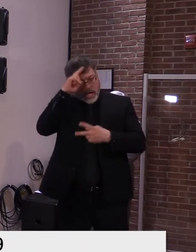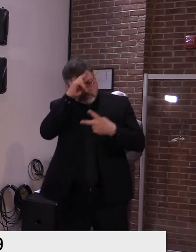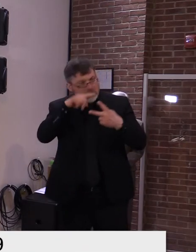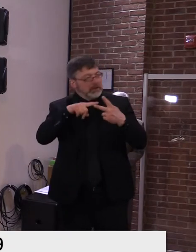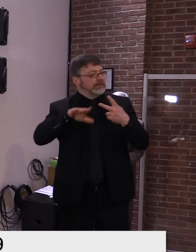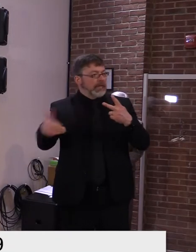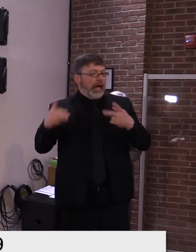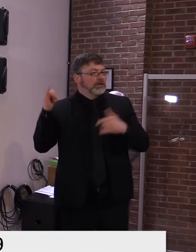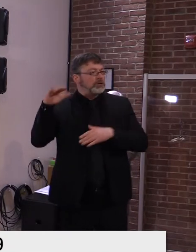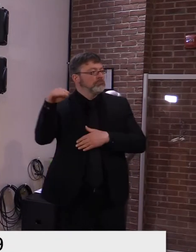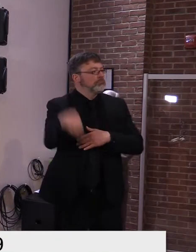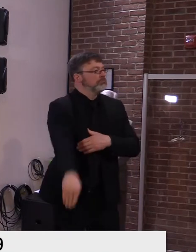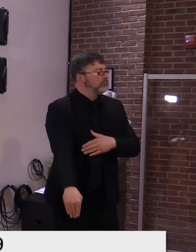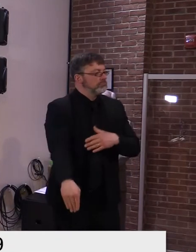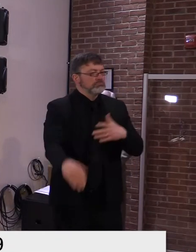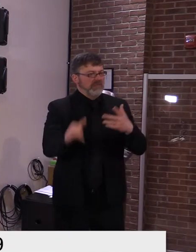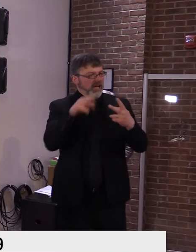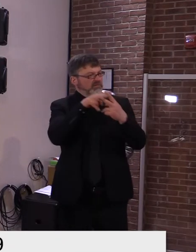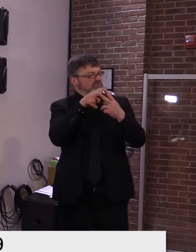the metric we watch.